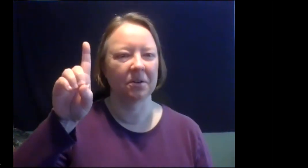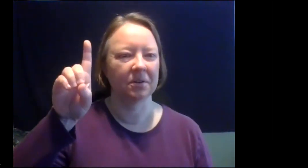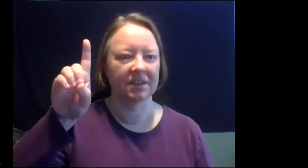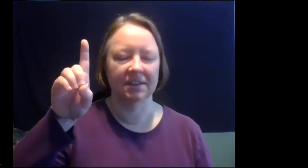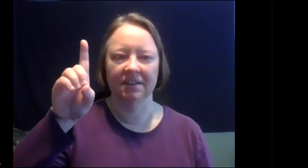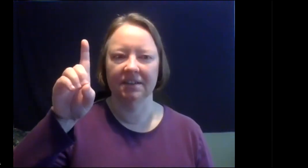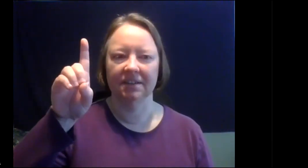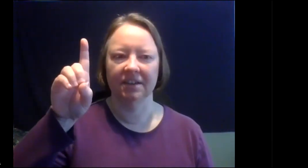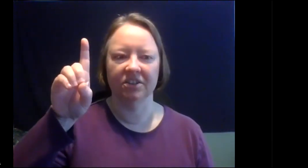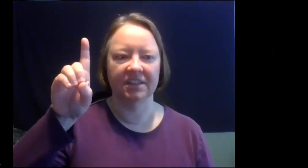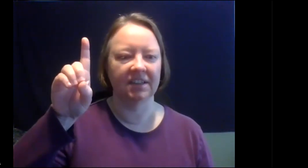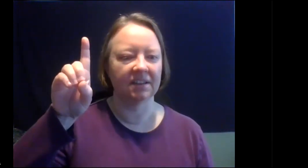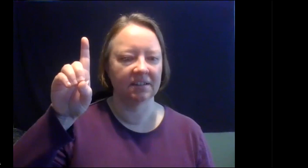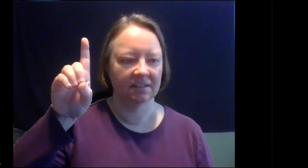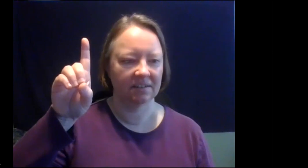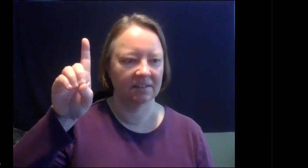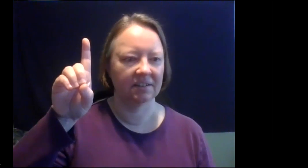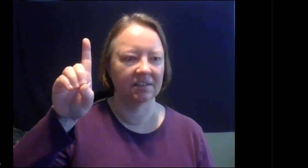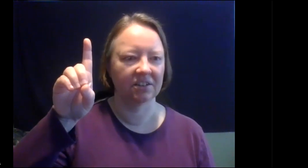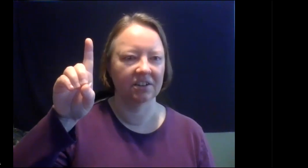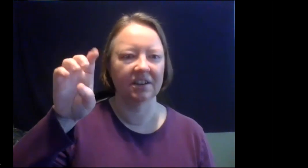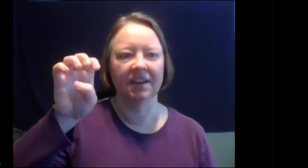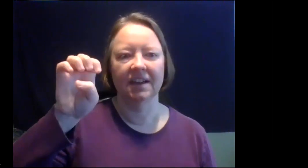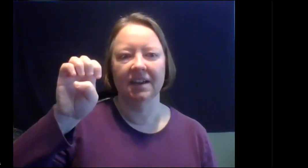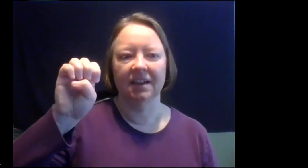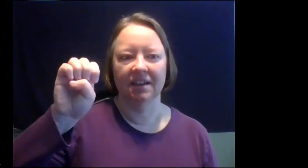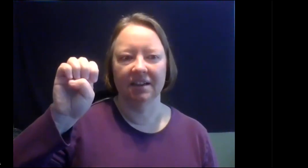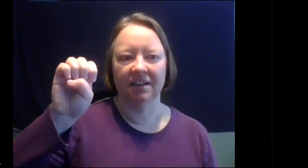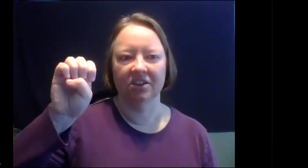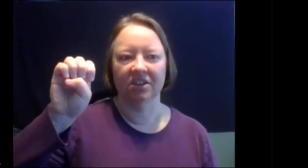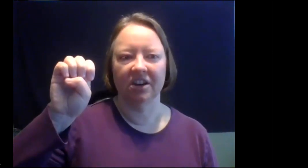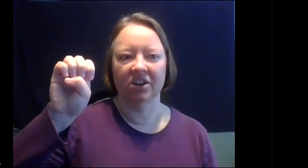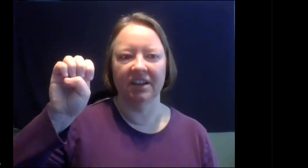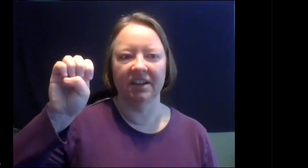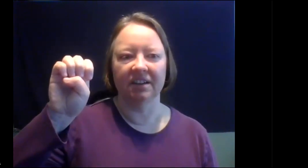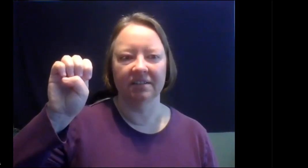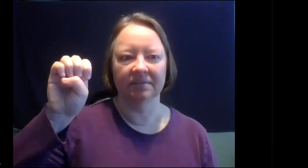So there's D. Good. Here's the letter E.